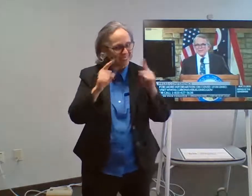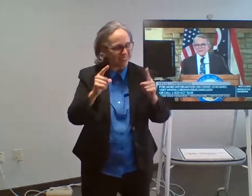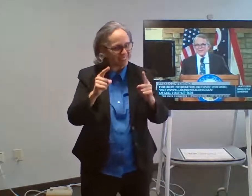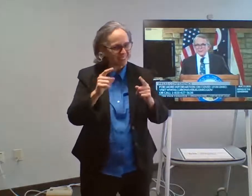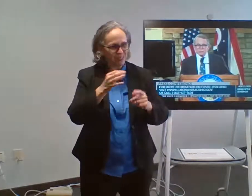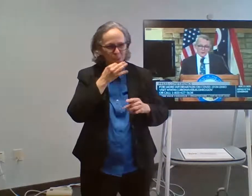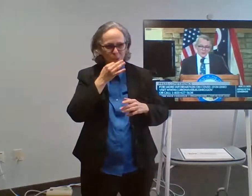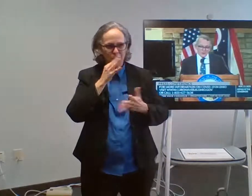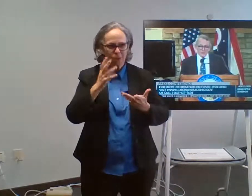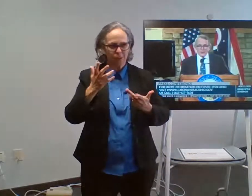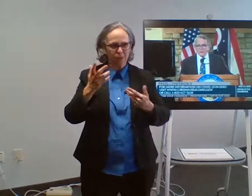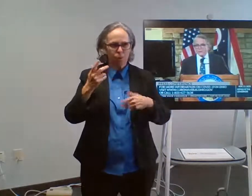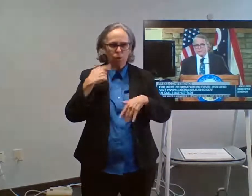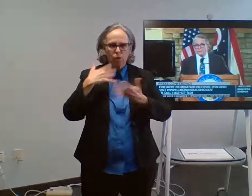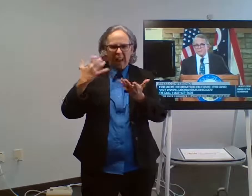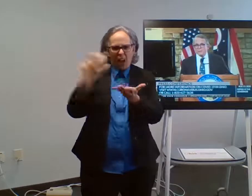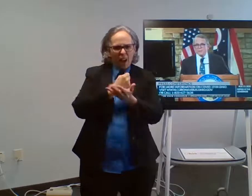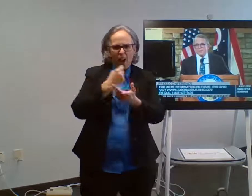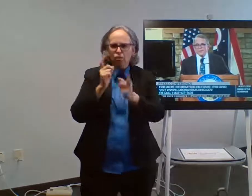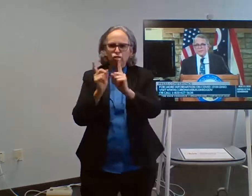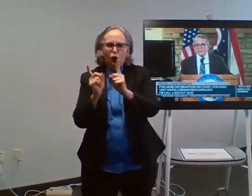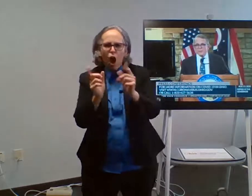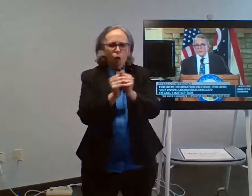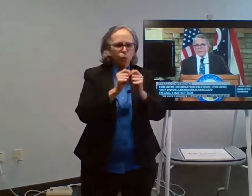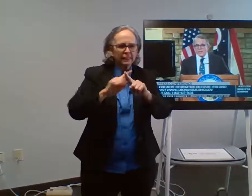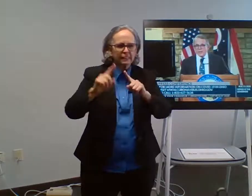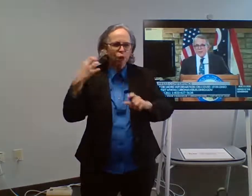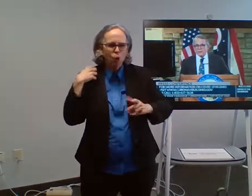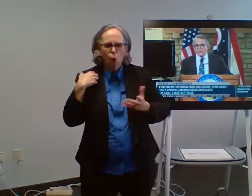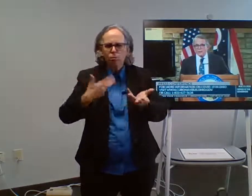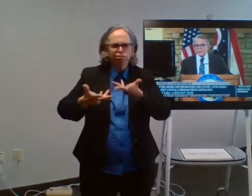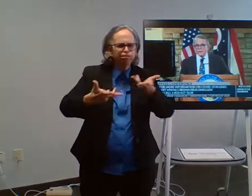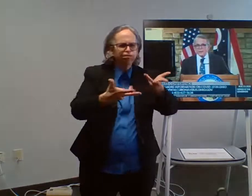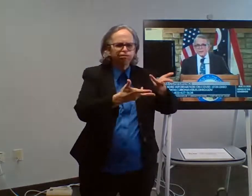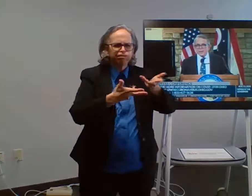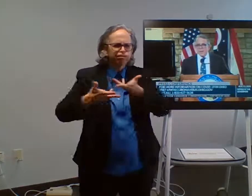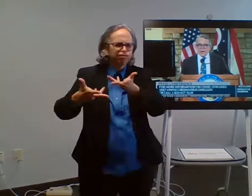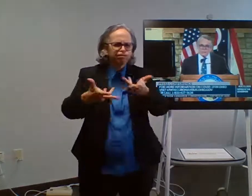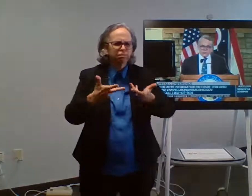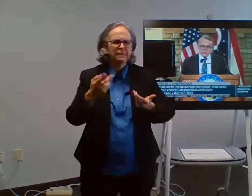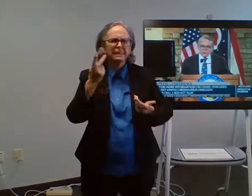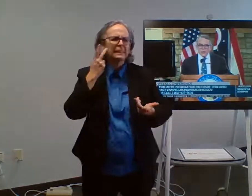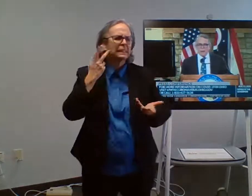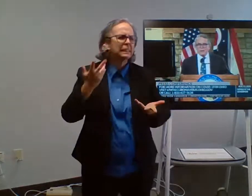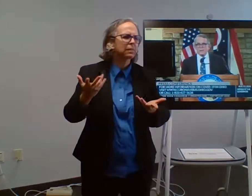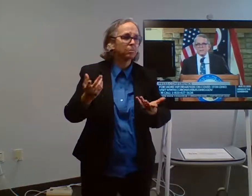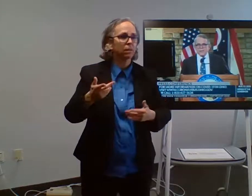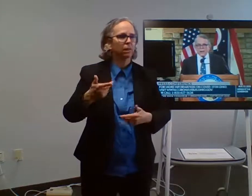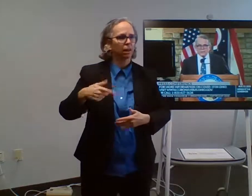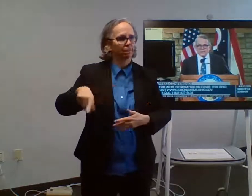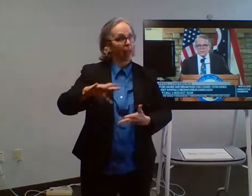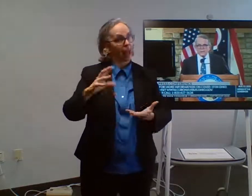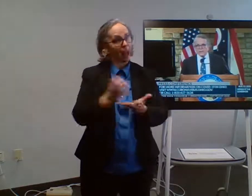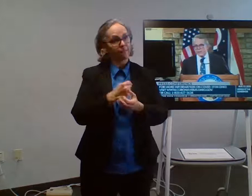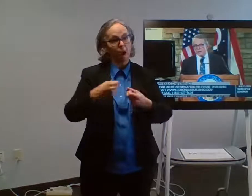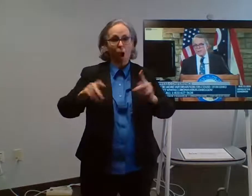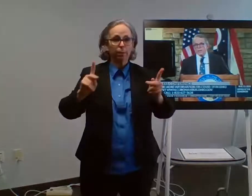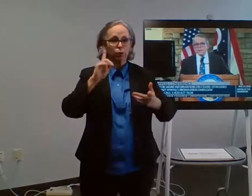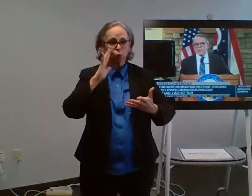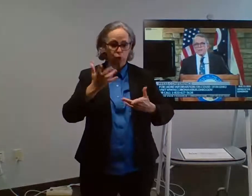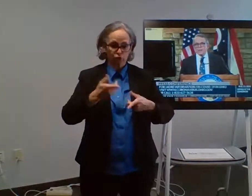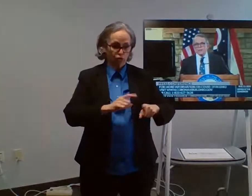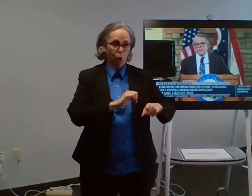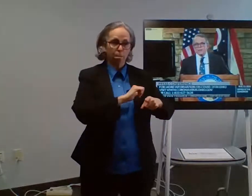days. Hope to talk to all the coaches because they really have the opportunity, not just in practice and not just in the